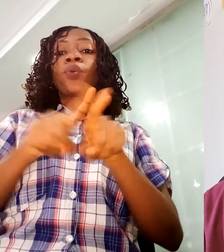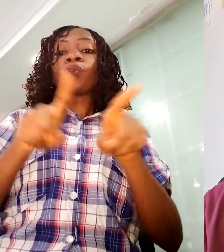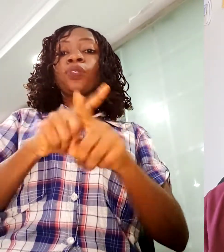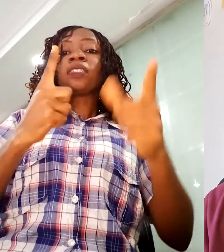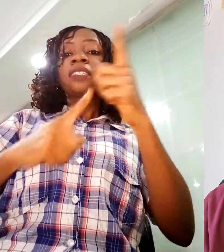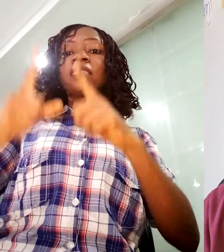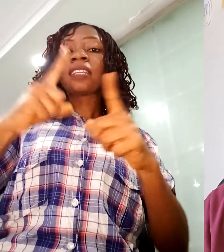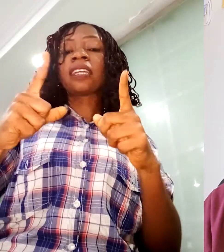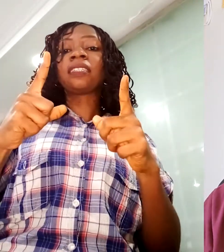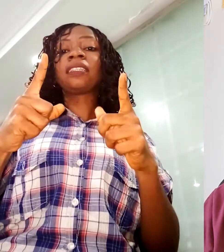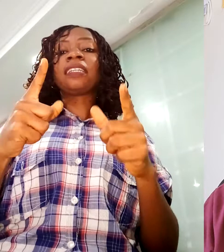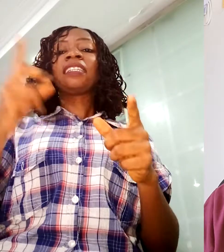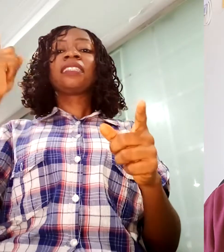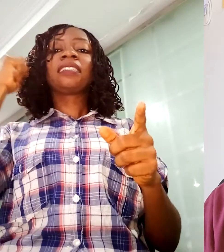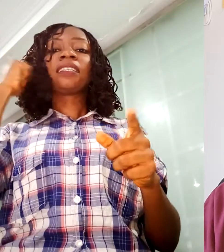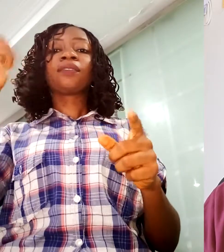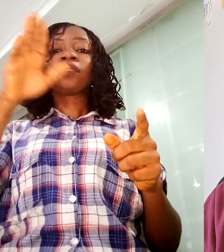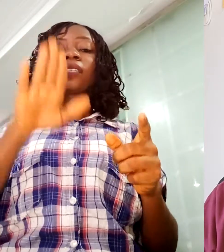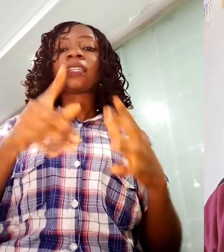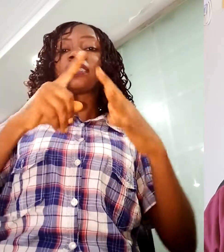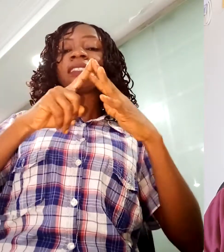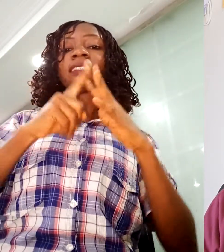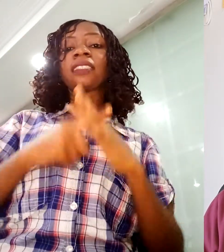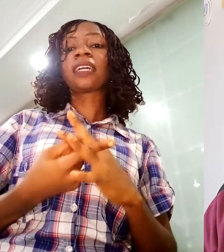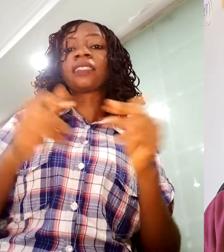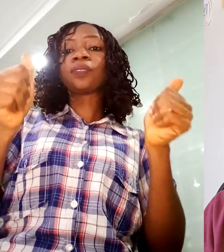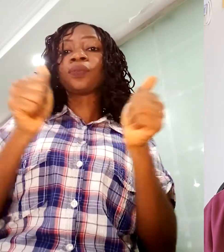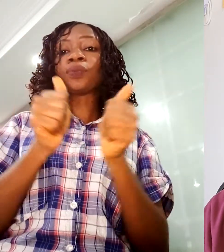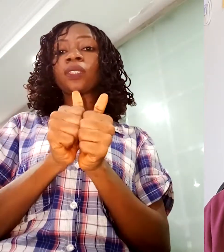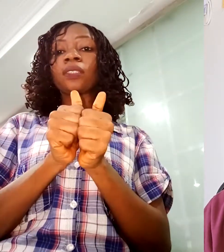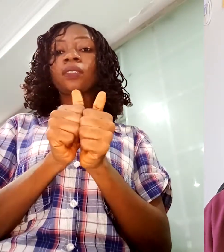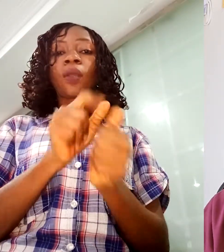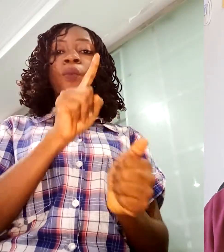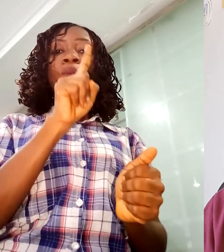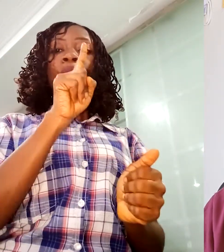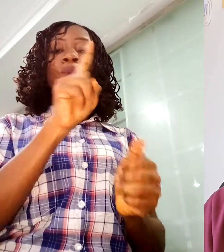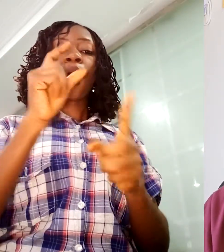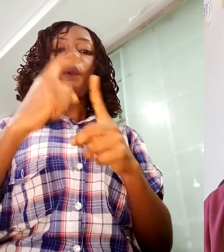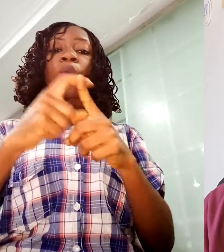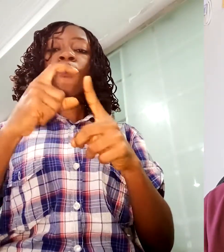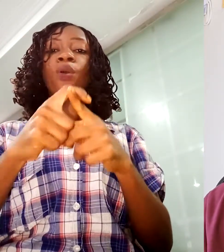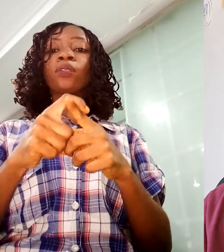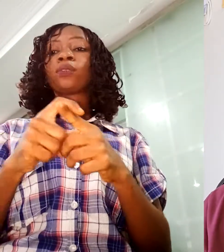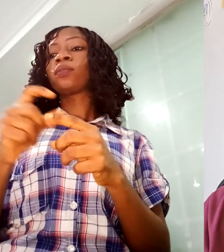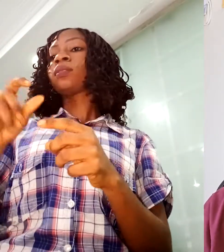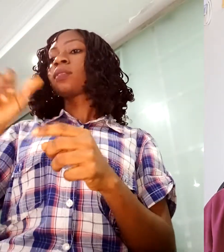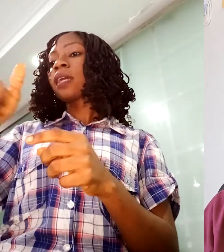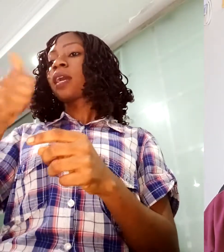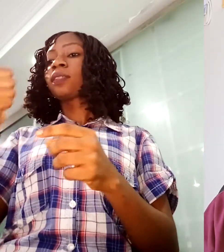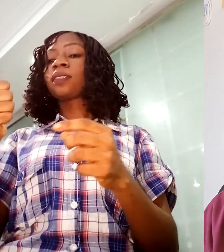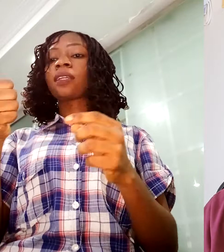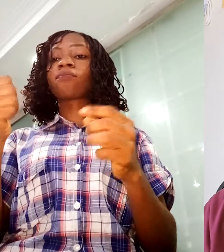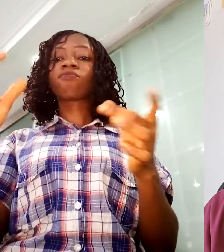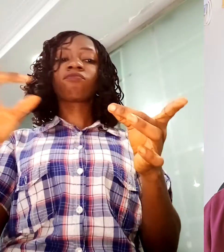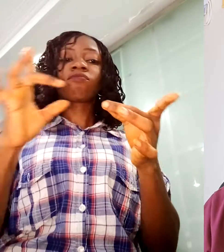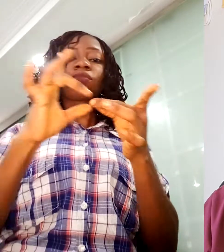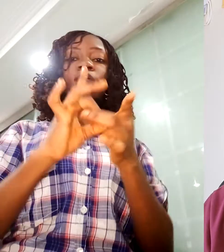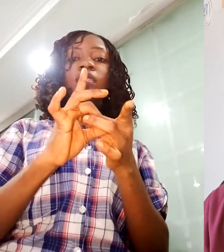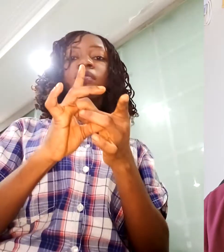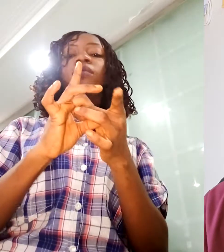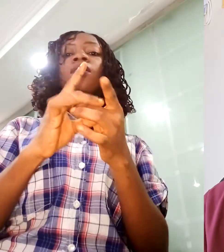child begins with babbling. A deaf child begins with adding one word